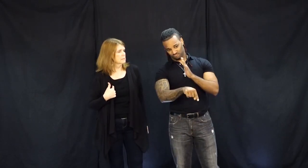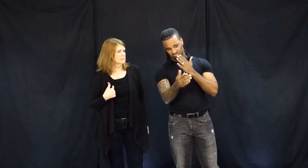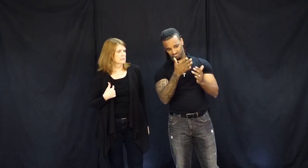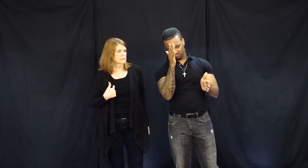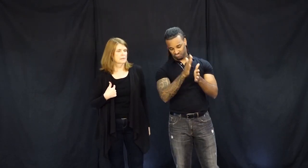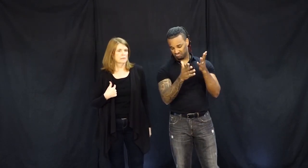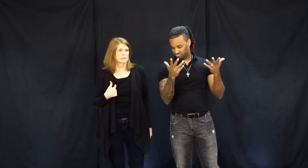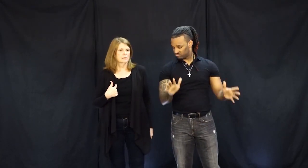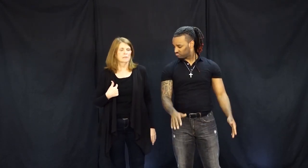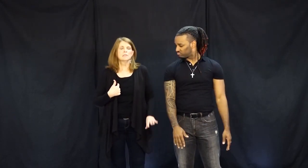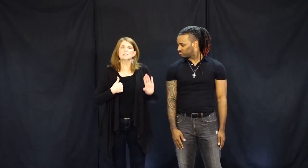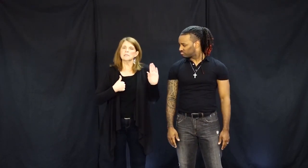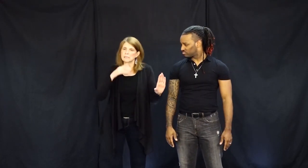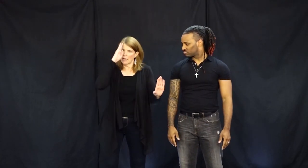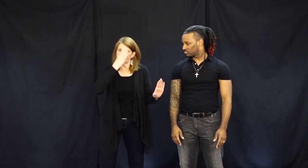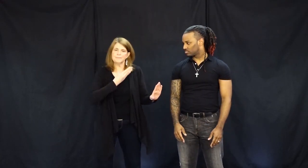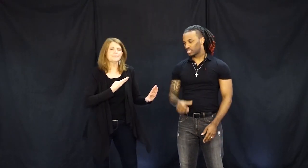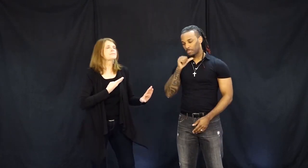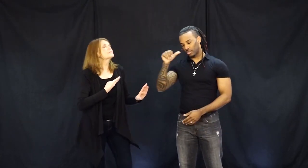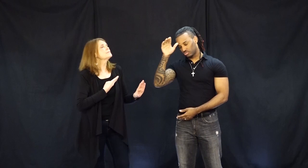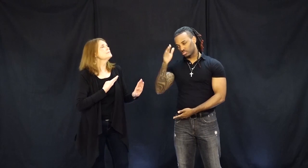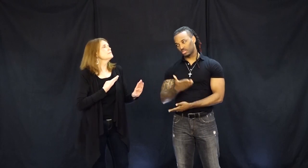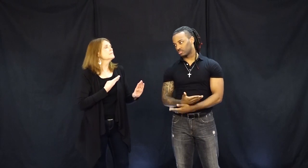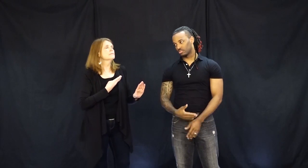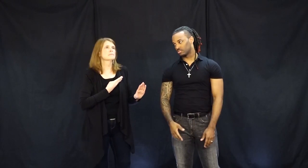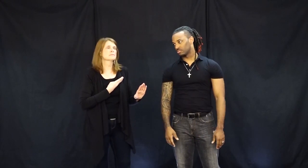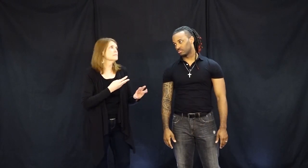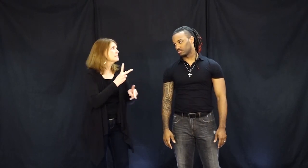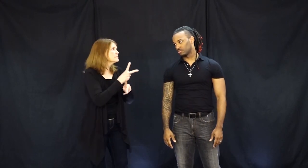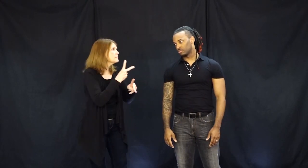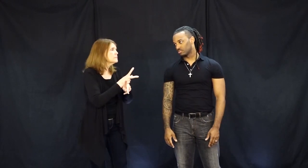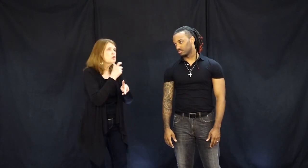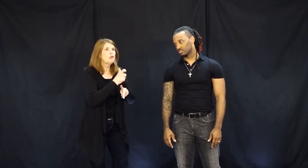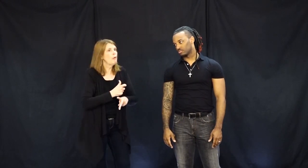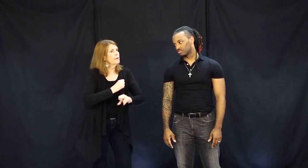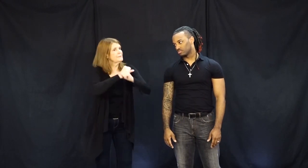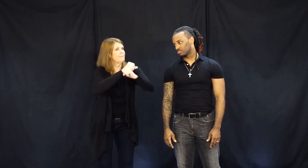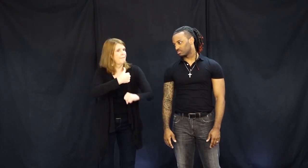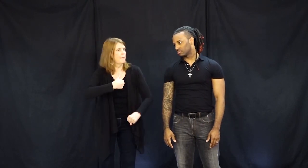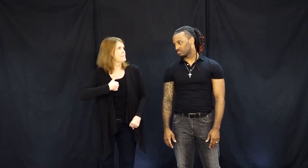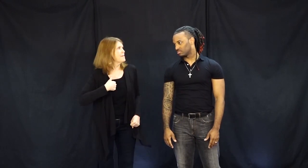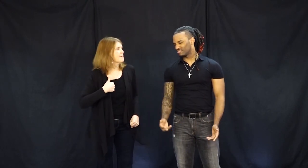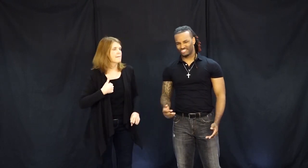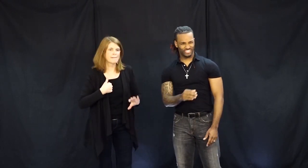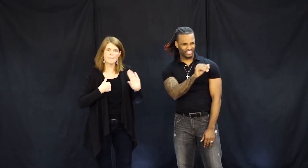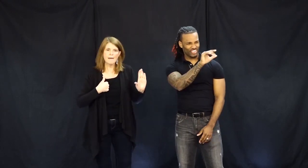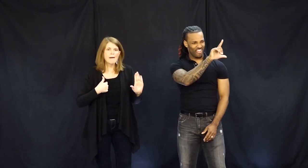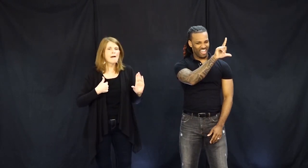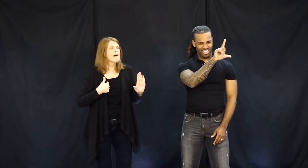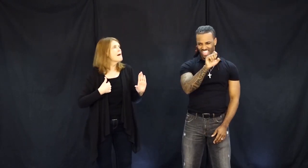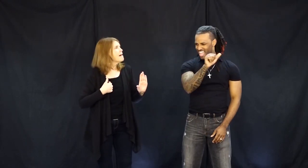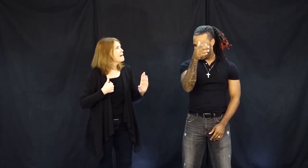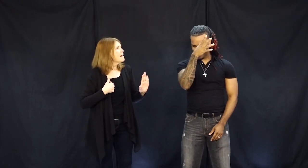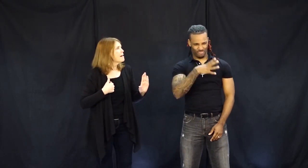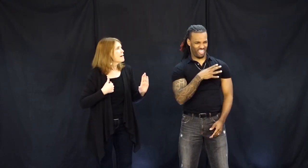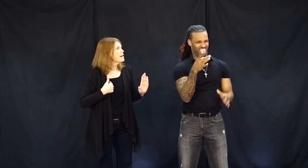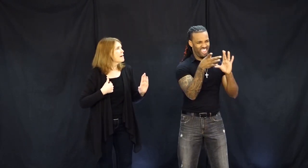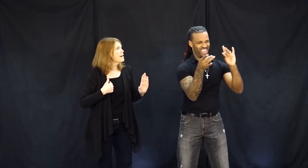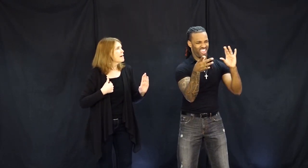mouth. That would have shut him up. Son, I'm not your son. Watch your tone, I am not a maiden in need of defending. Charles Lee, wrong. Thomas Conway, these men take your name